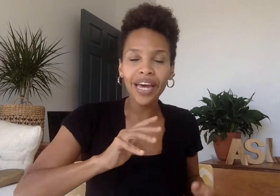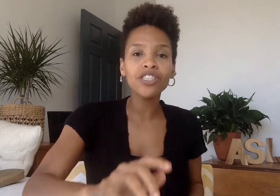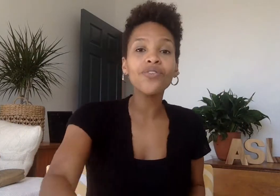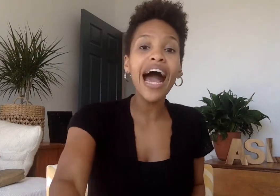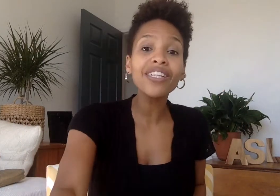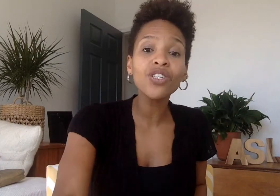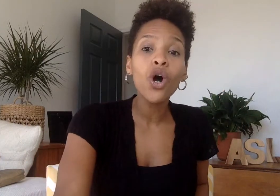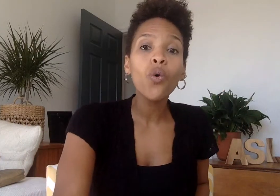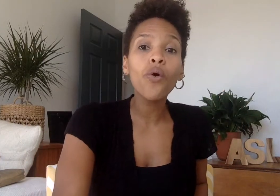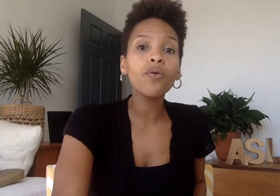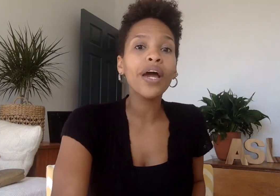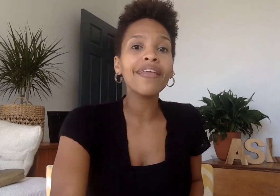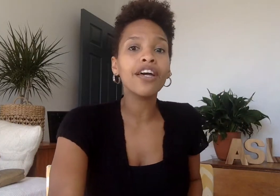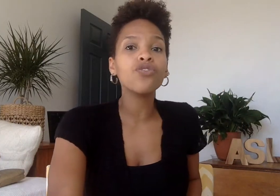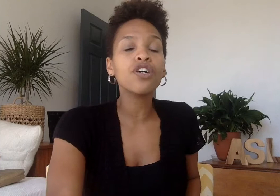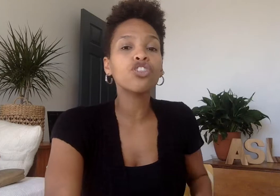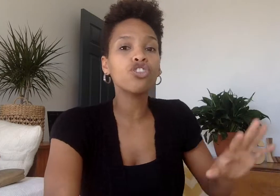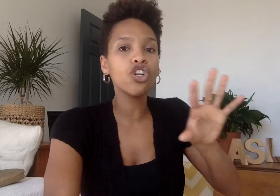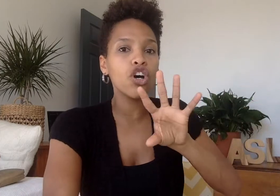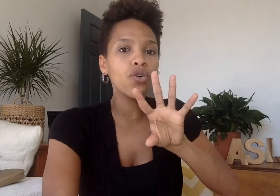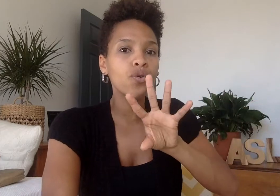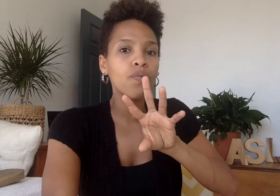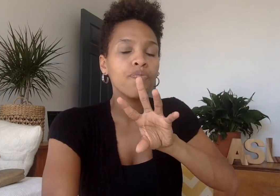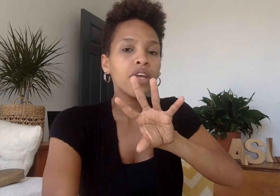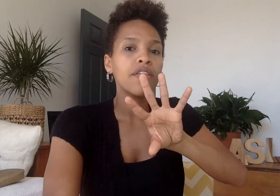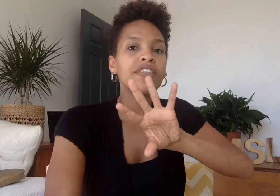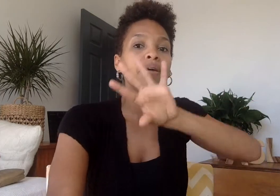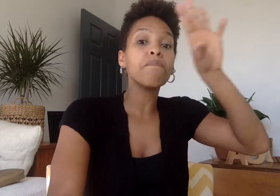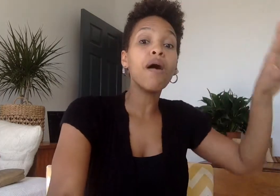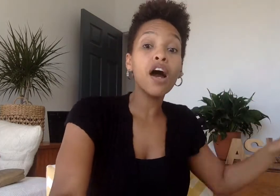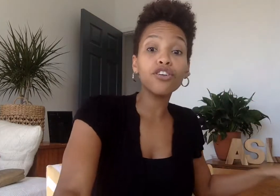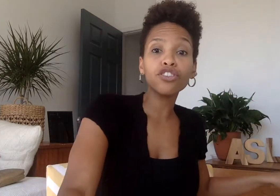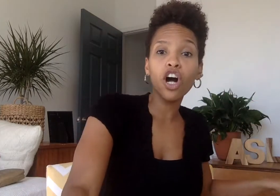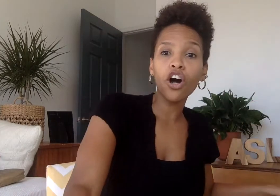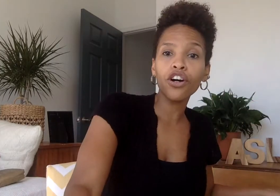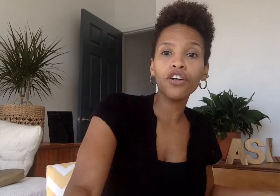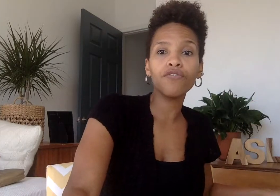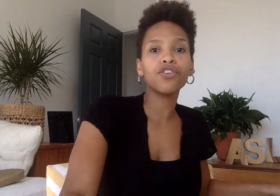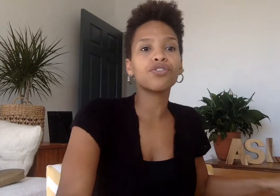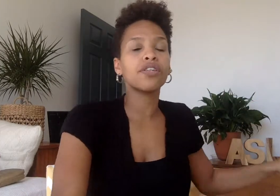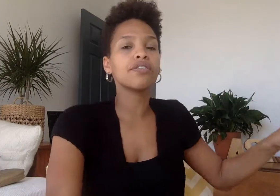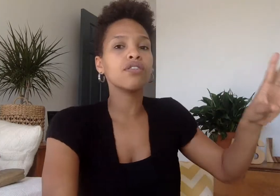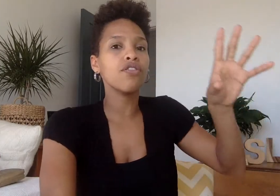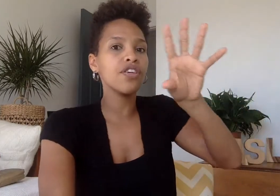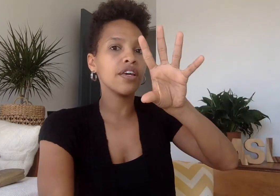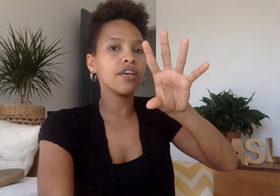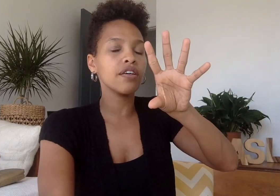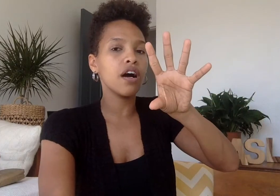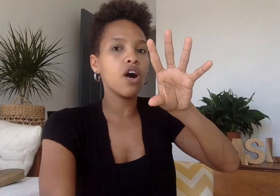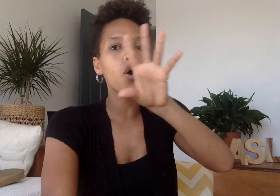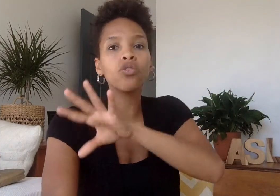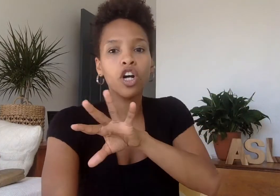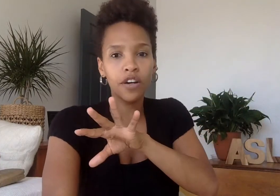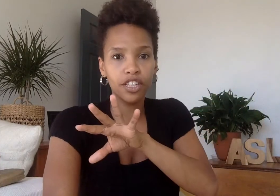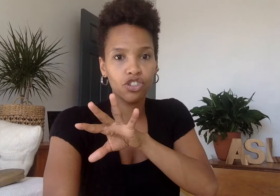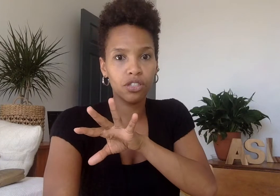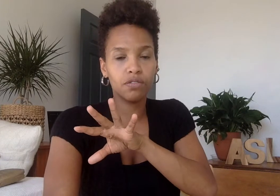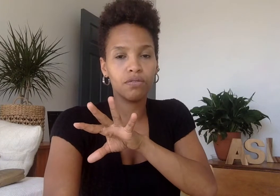Okay, so that's one way that you could show the modern car versus the old car that was